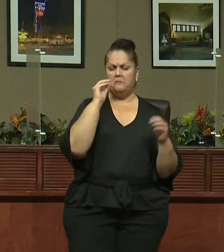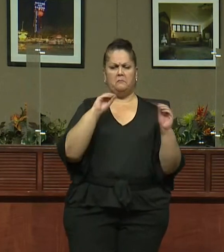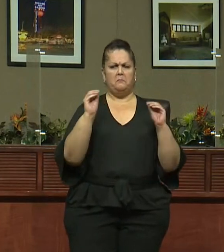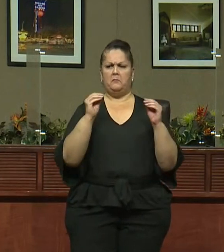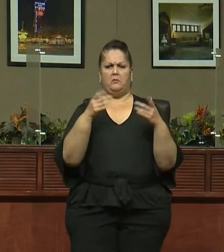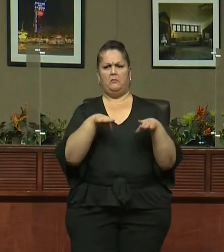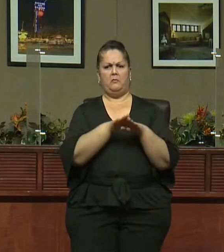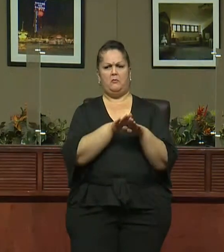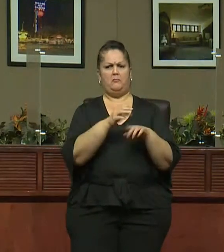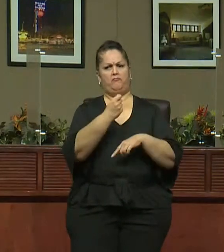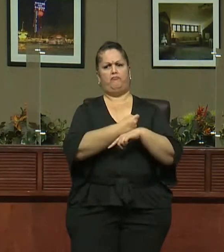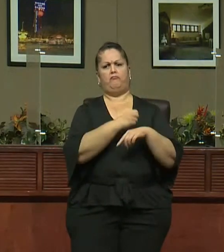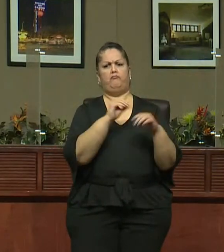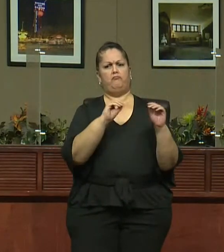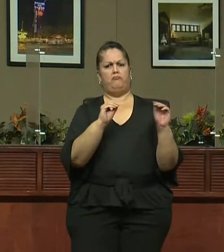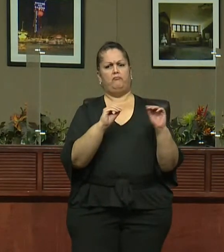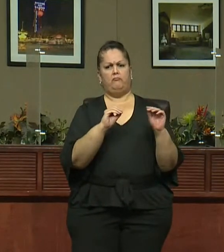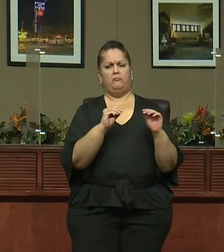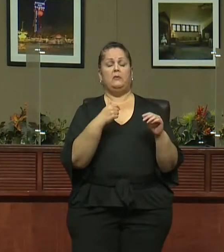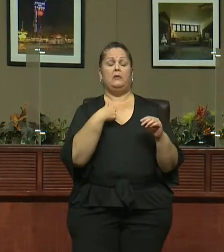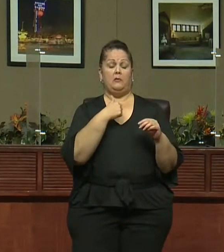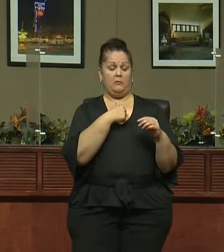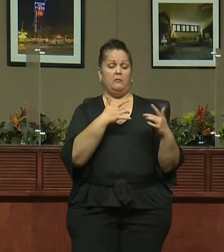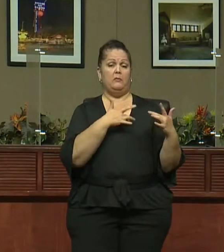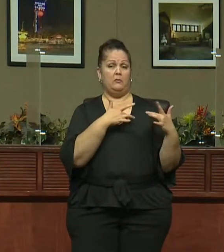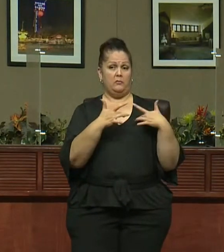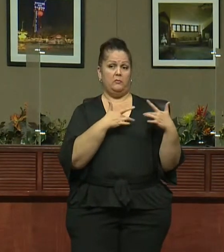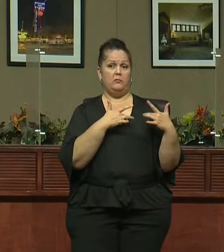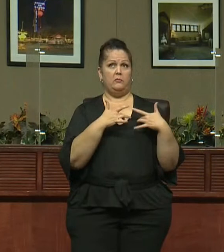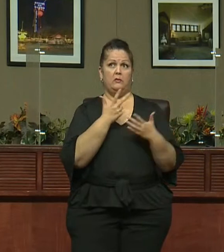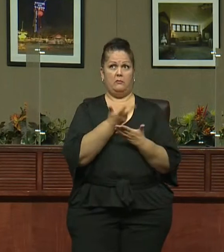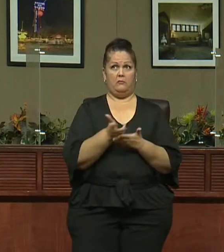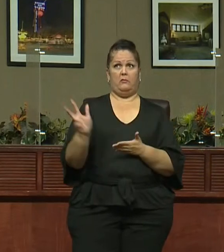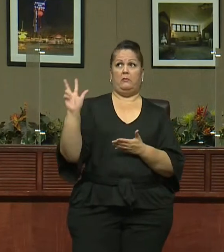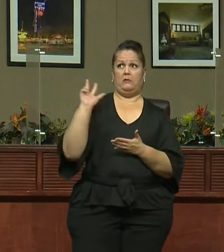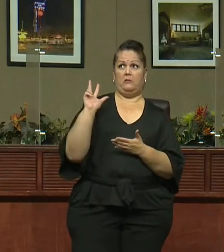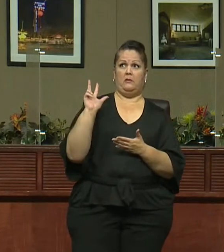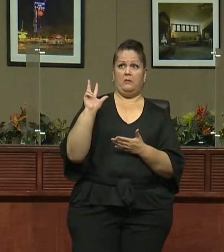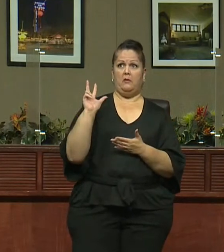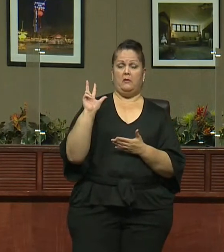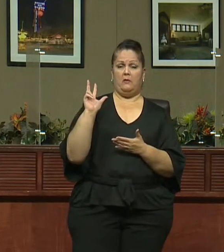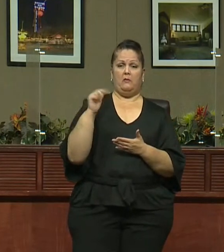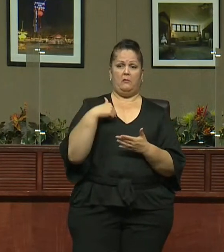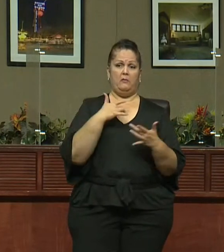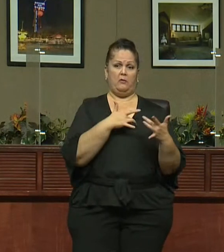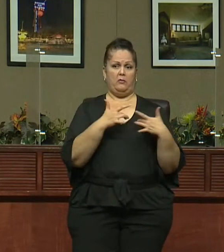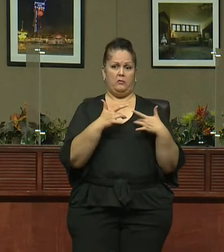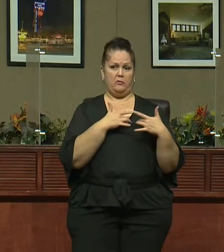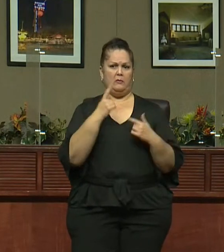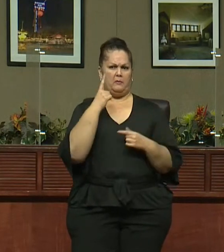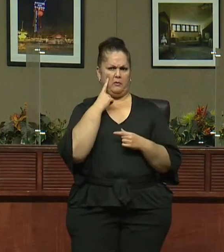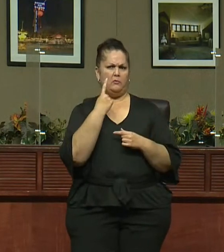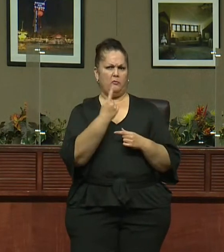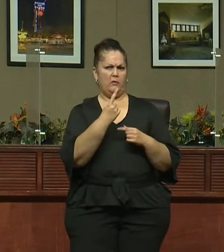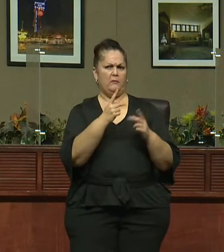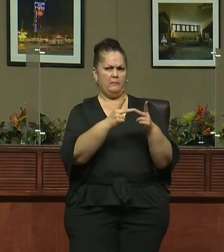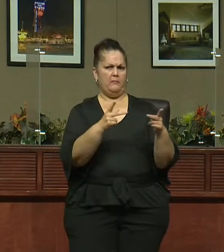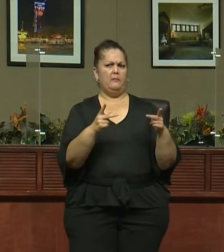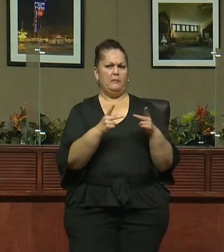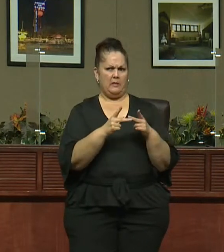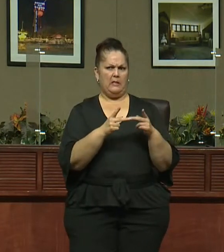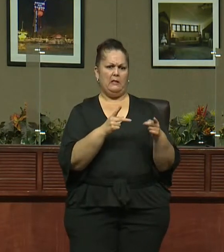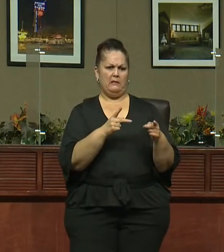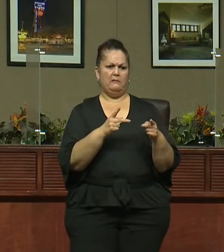We actually were concerned 3 weeks ago with some facilities. We have mentioned we have a